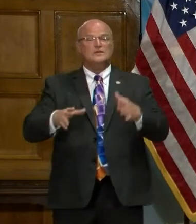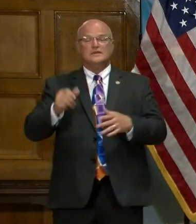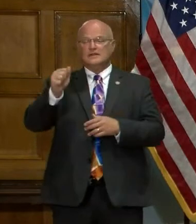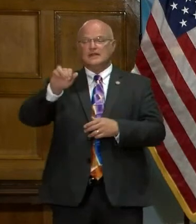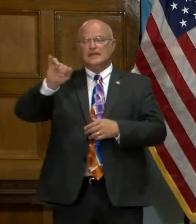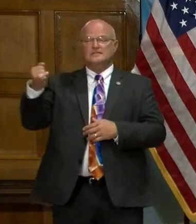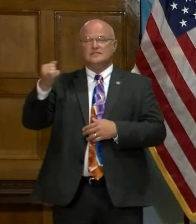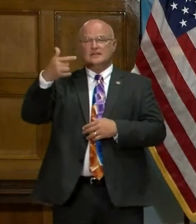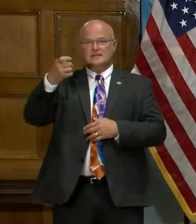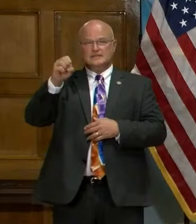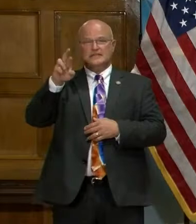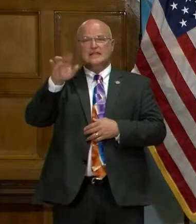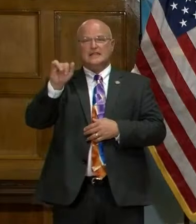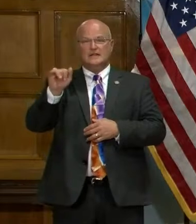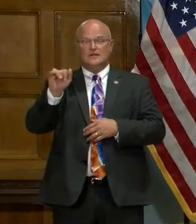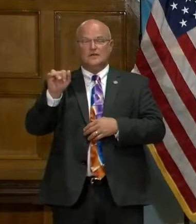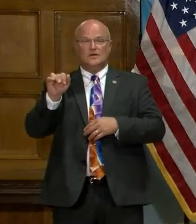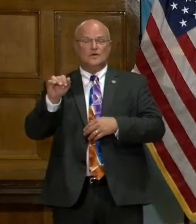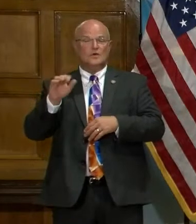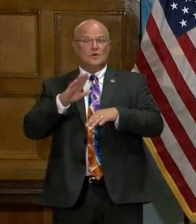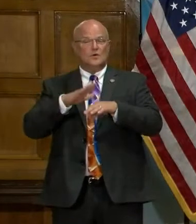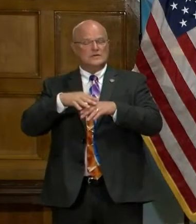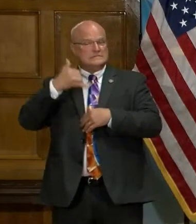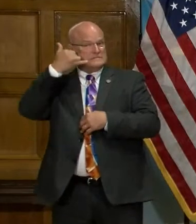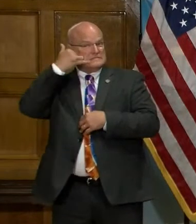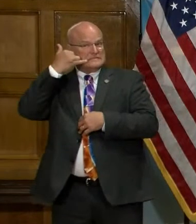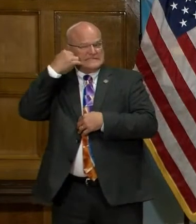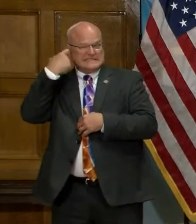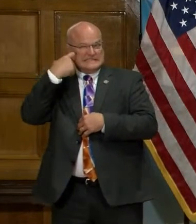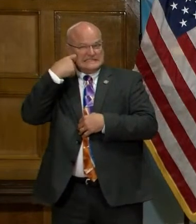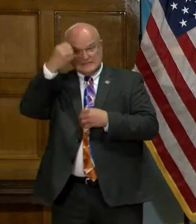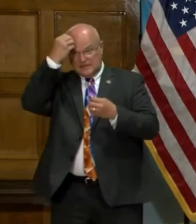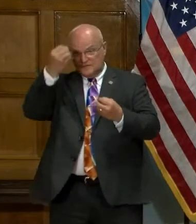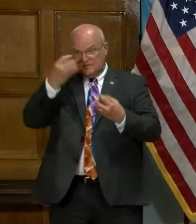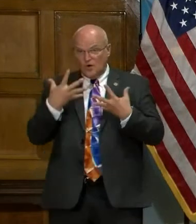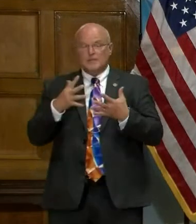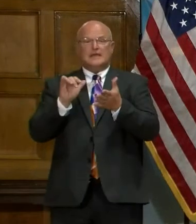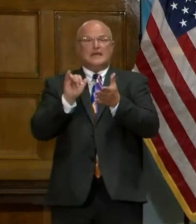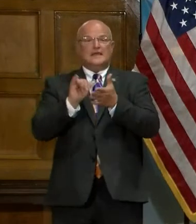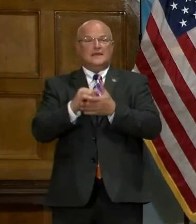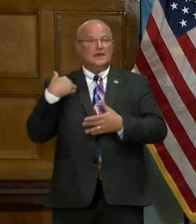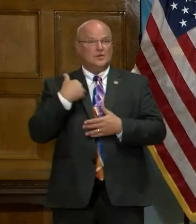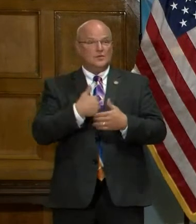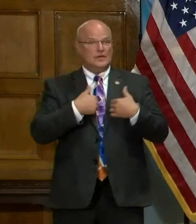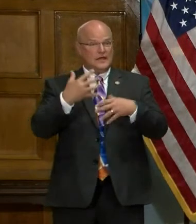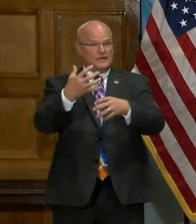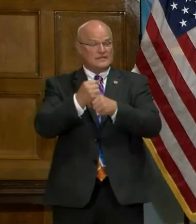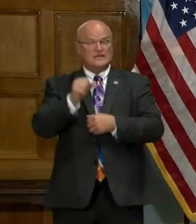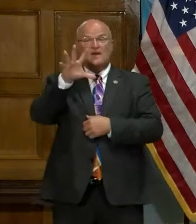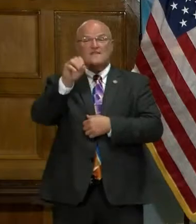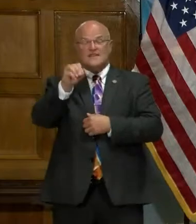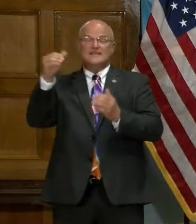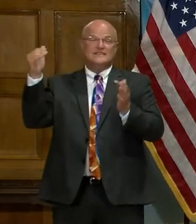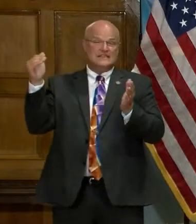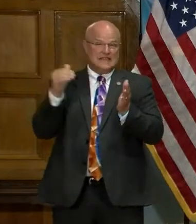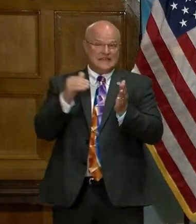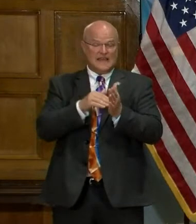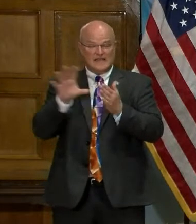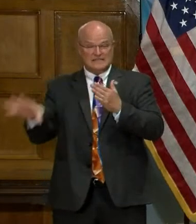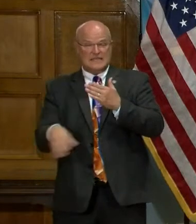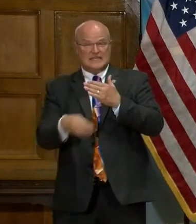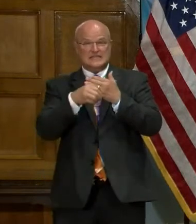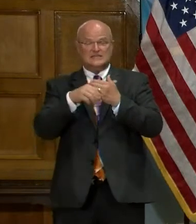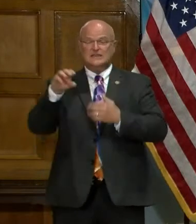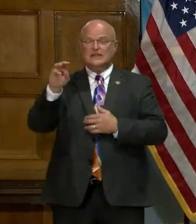A.J. Gary was on the line shortly ago, and he informed me that we have received 50,000